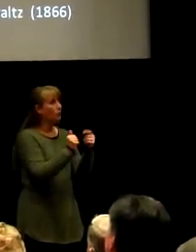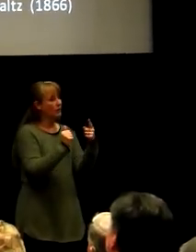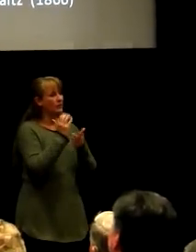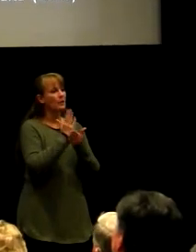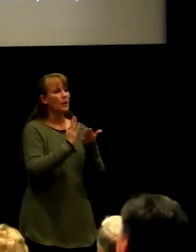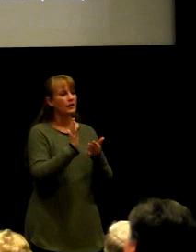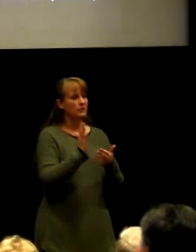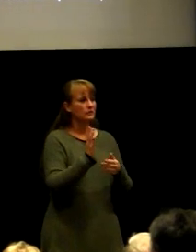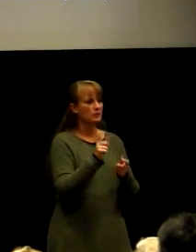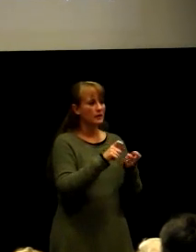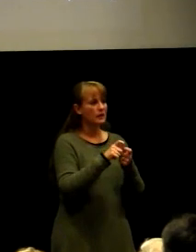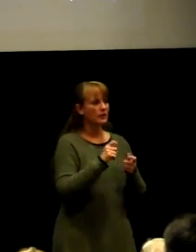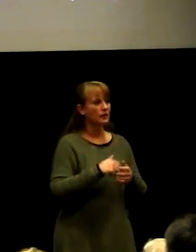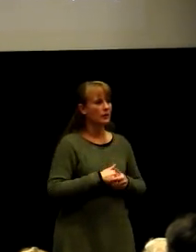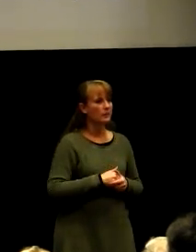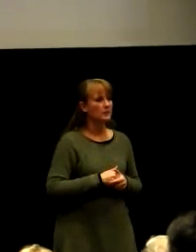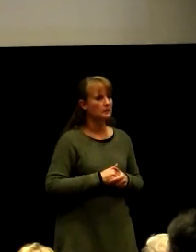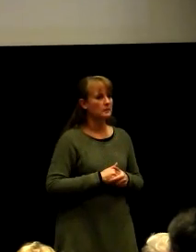particular.